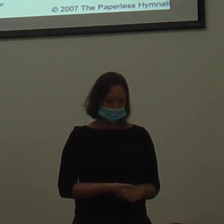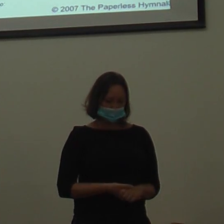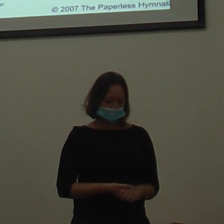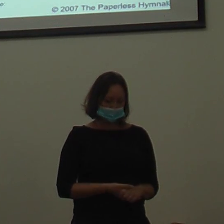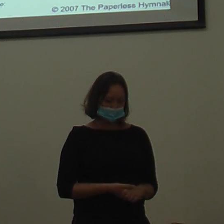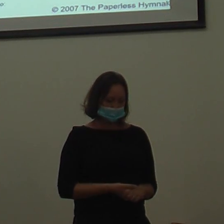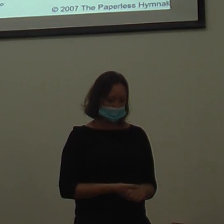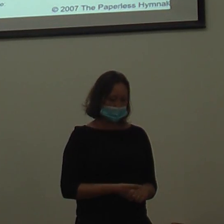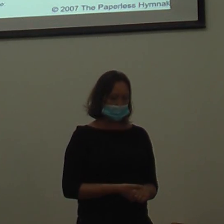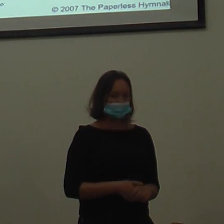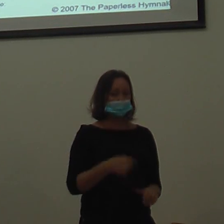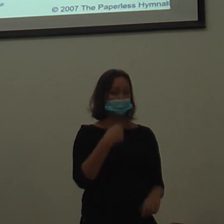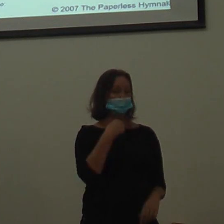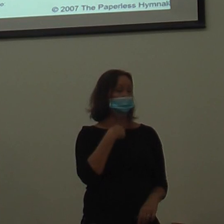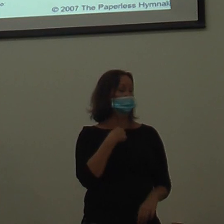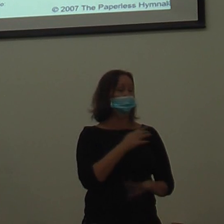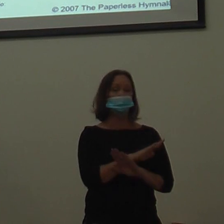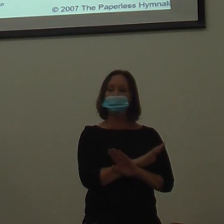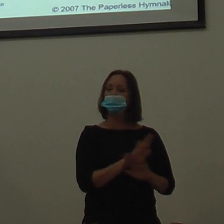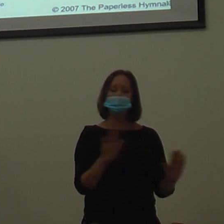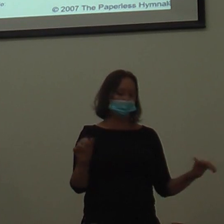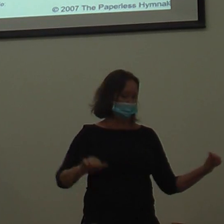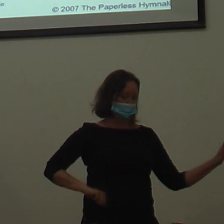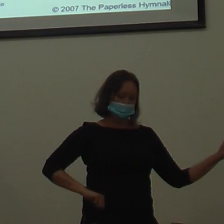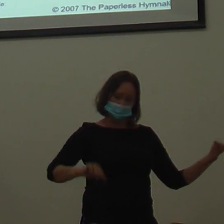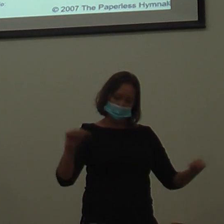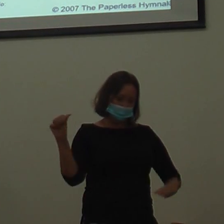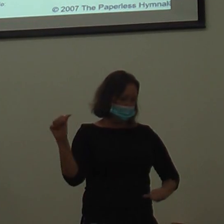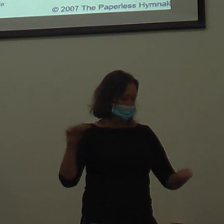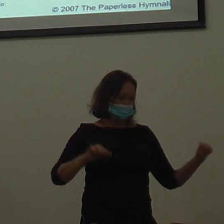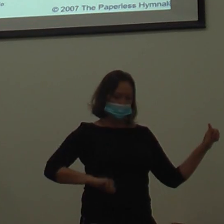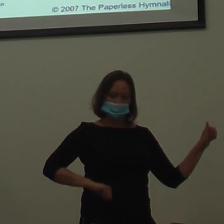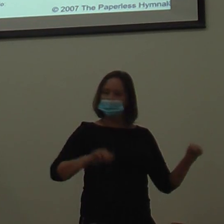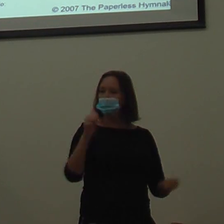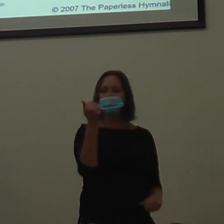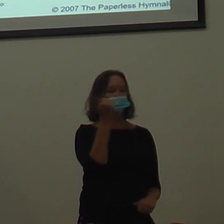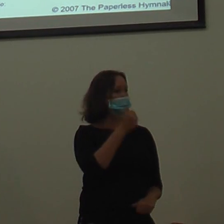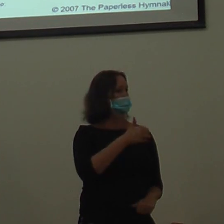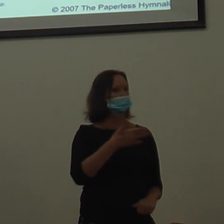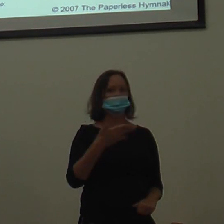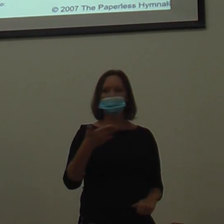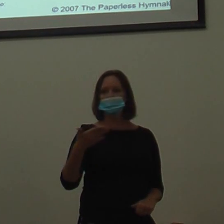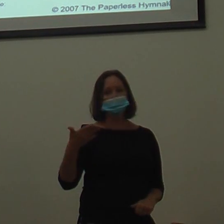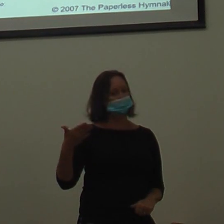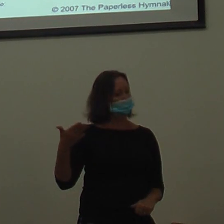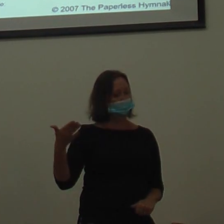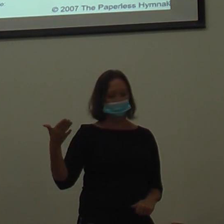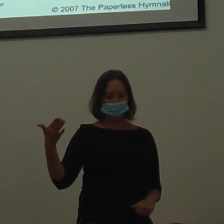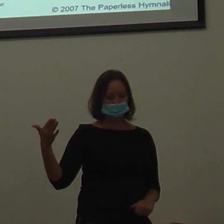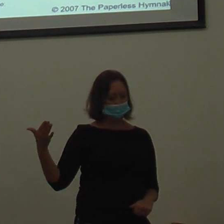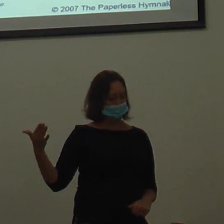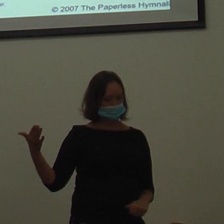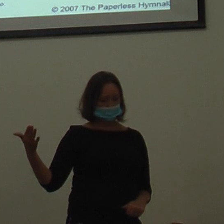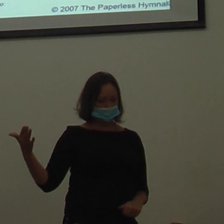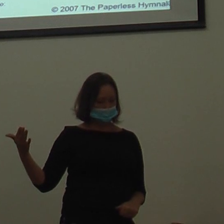finished. I will not boast in